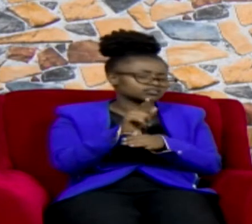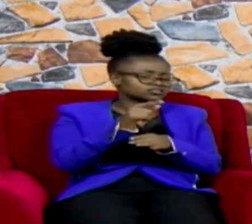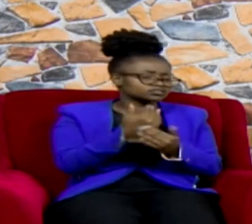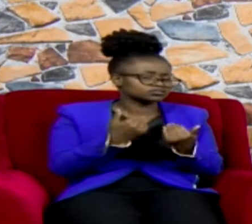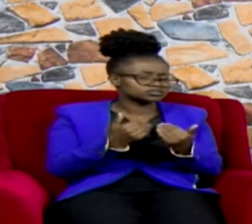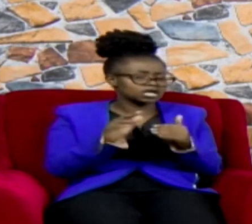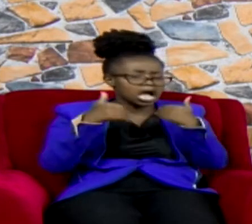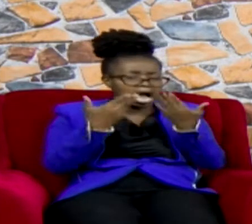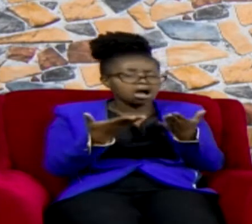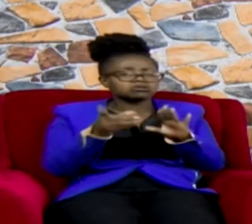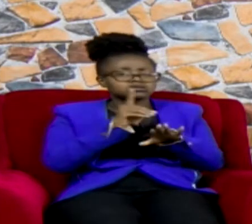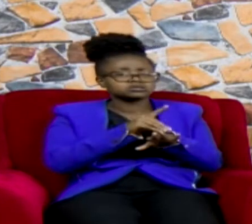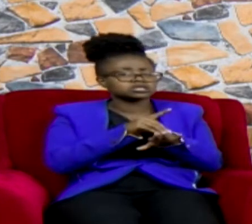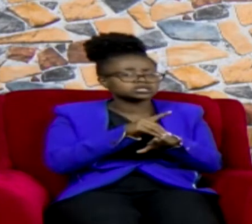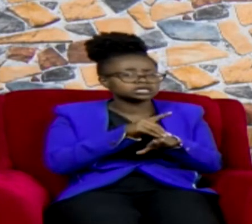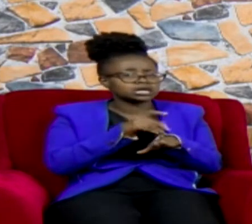was the day?